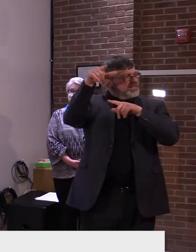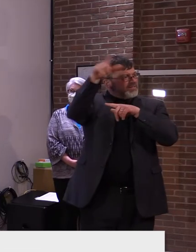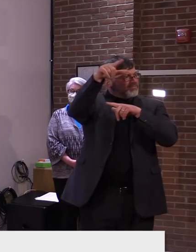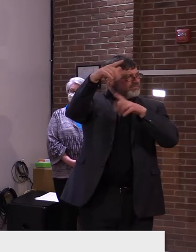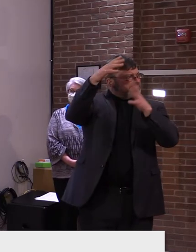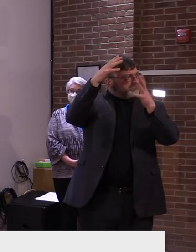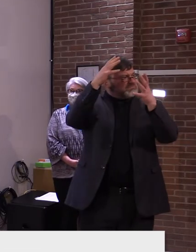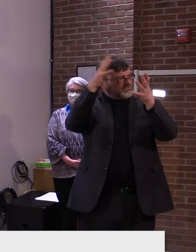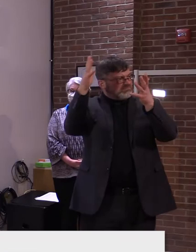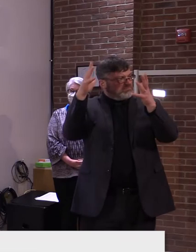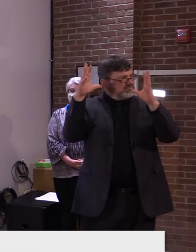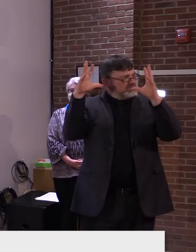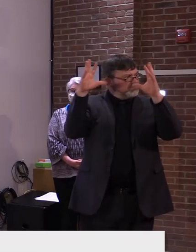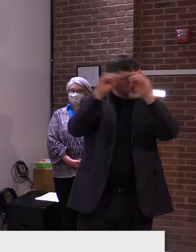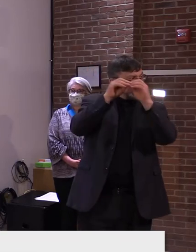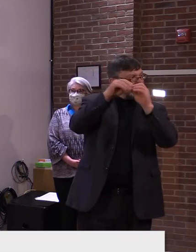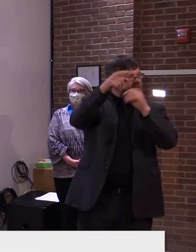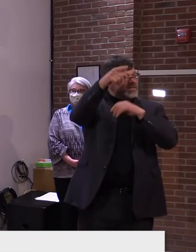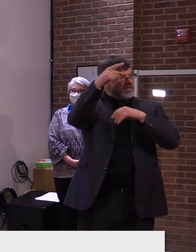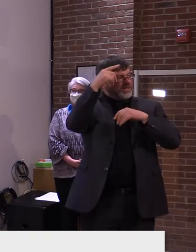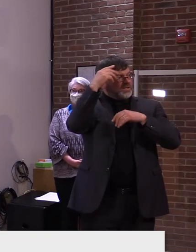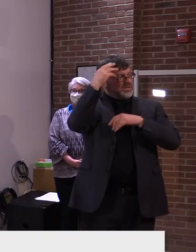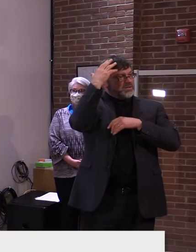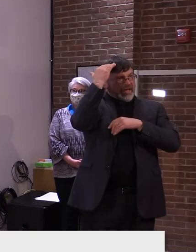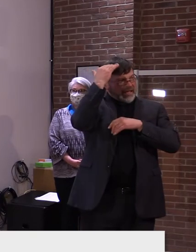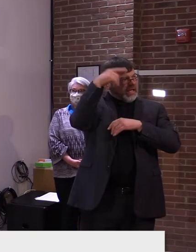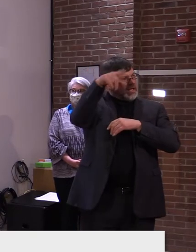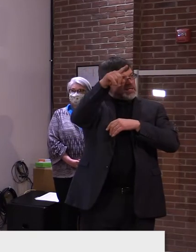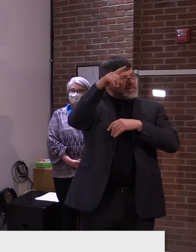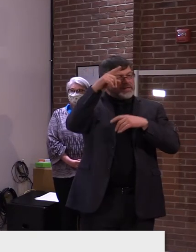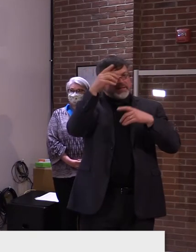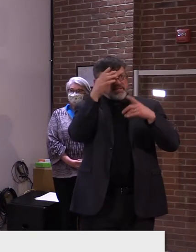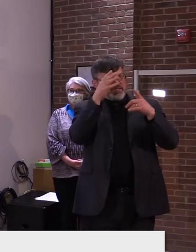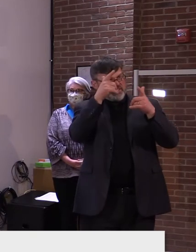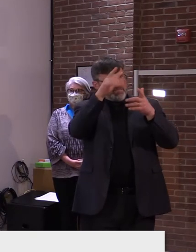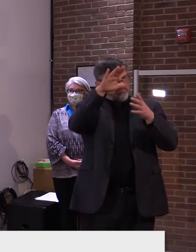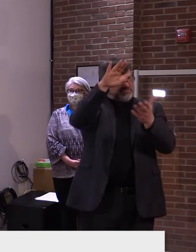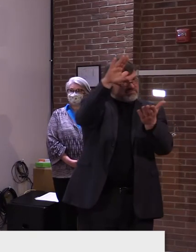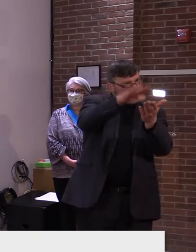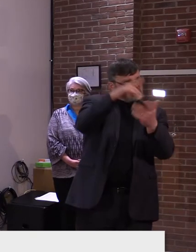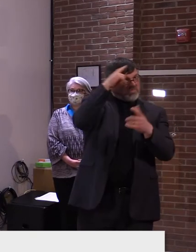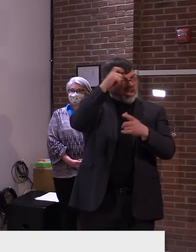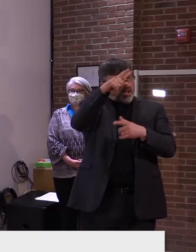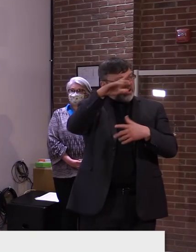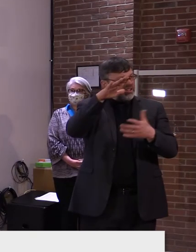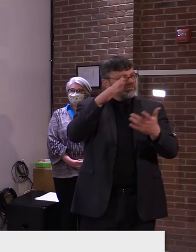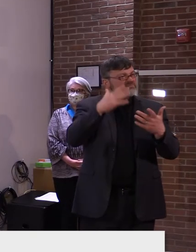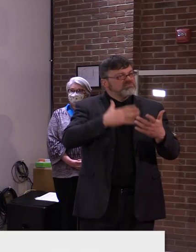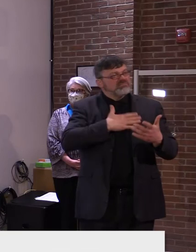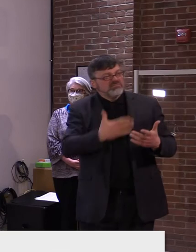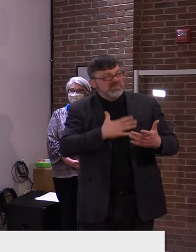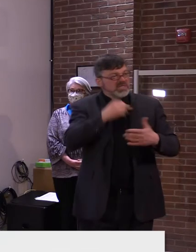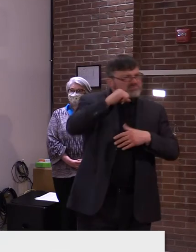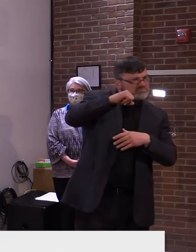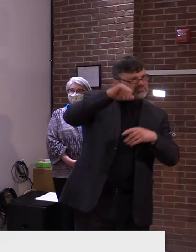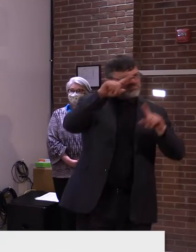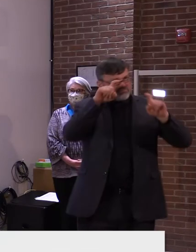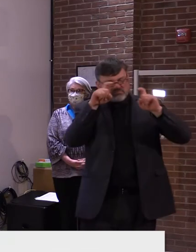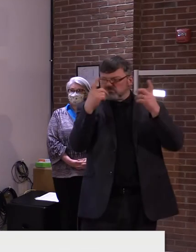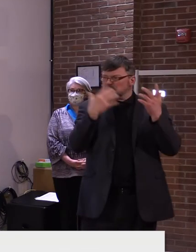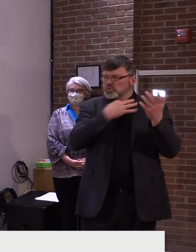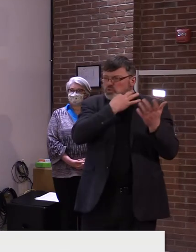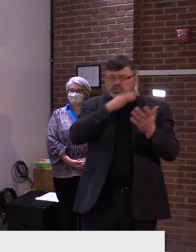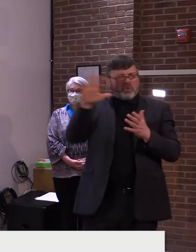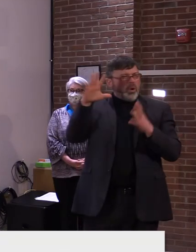what were some of the theories on why it's low uptake? You know, I think I had addressed this earlier, but it's a big